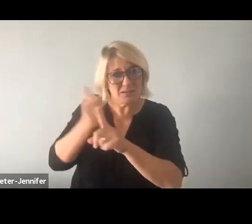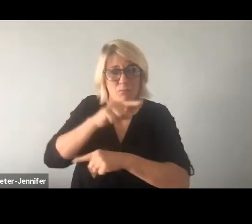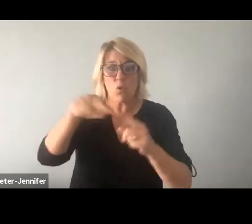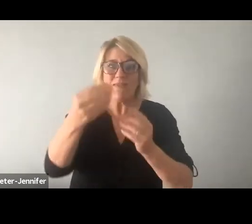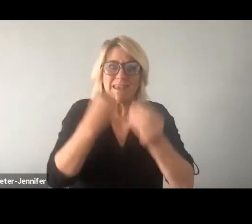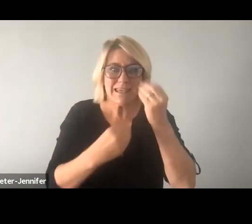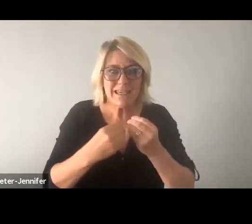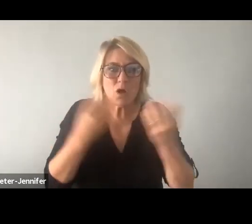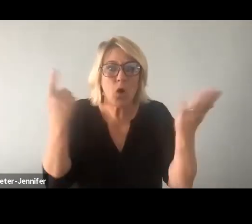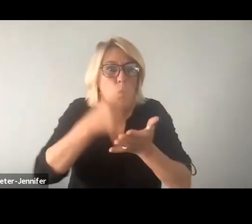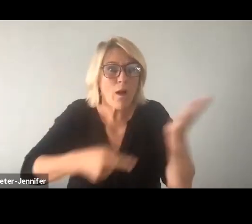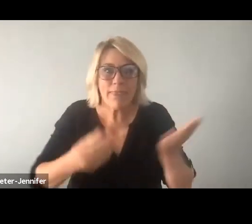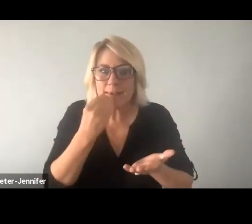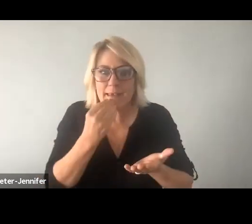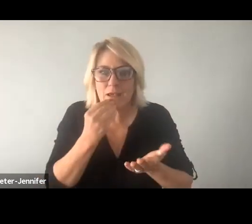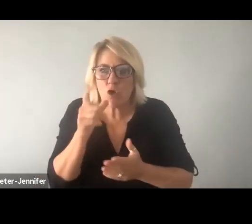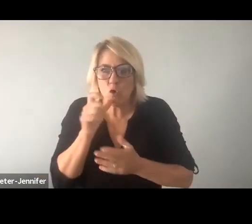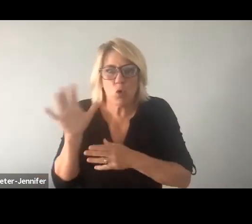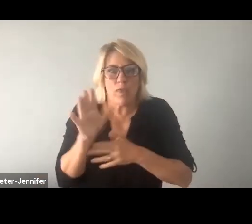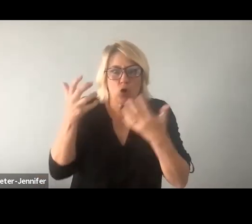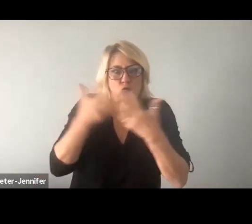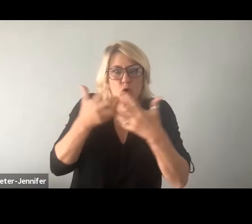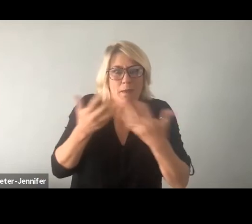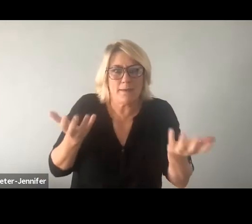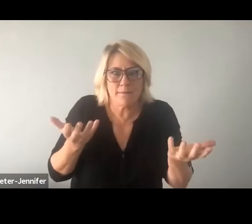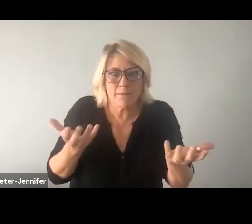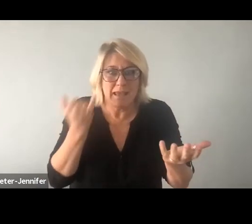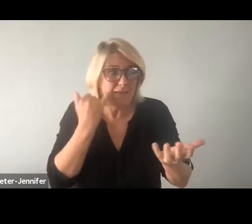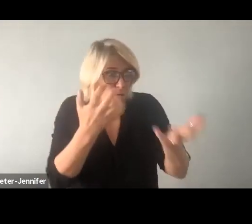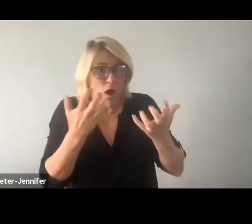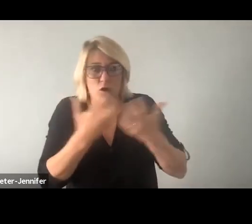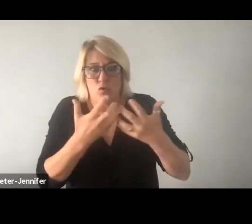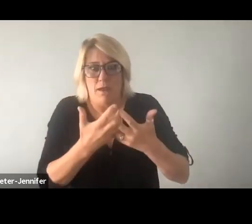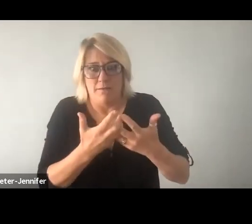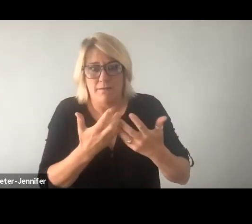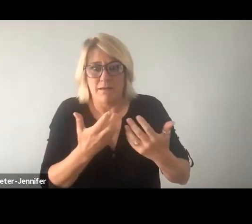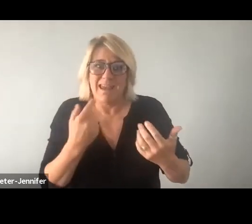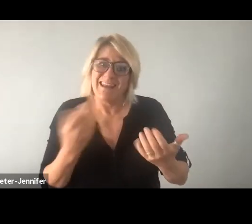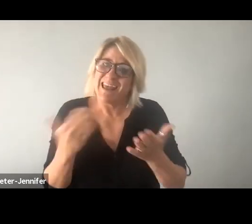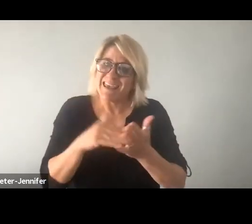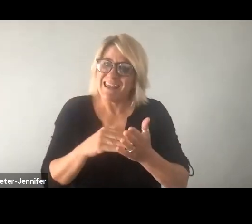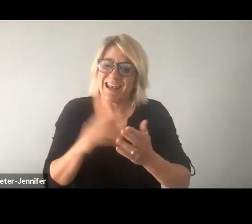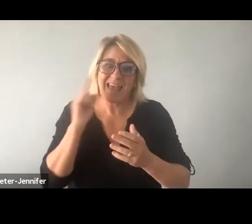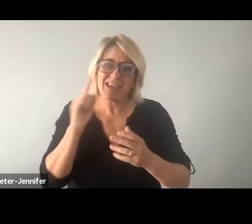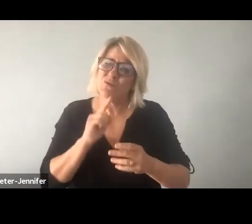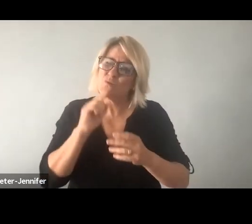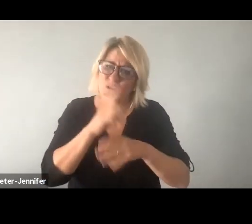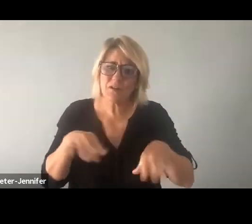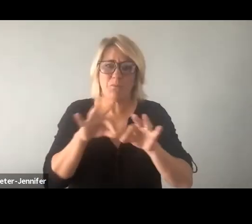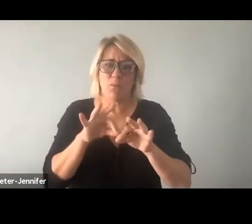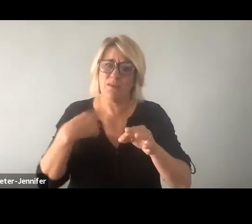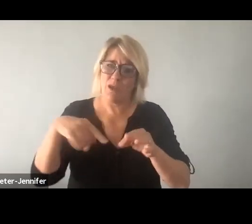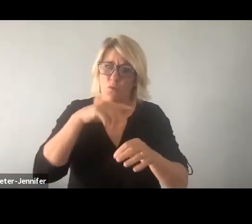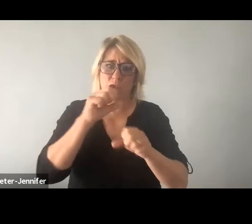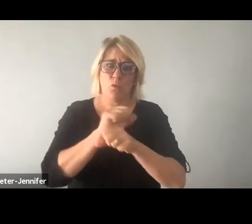what they eat, who their roommate is, if they want a roommate. And again, I think that it's really important that we work